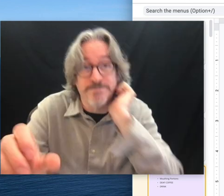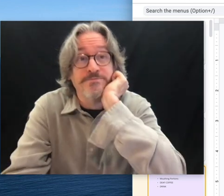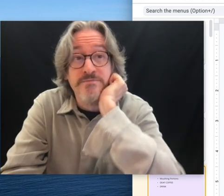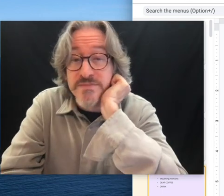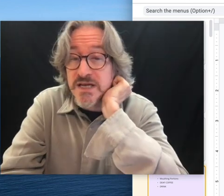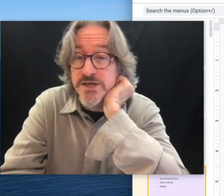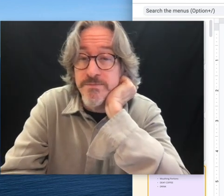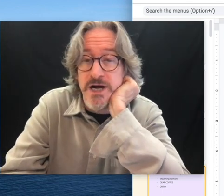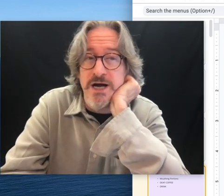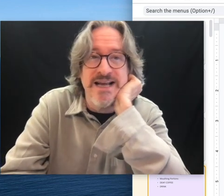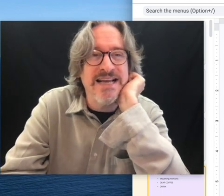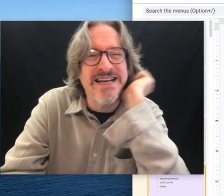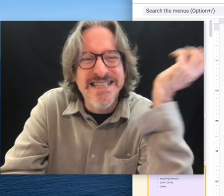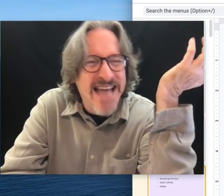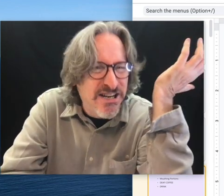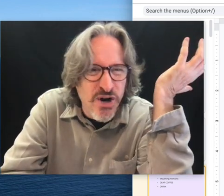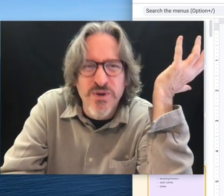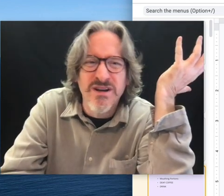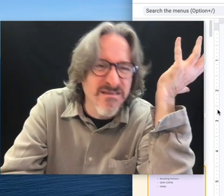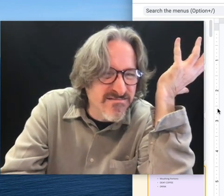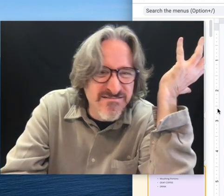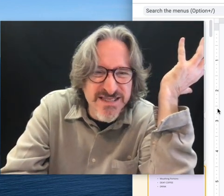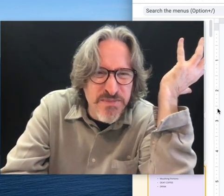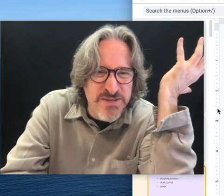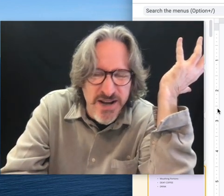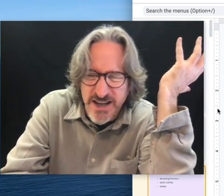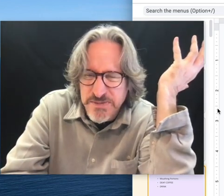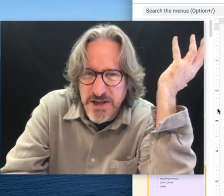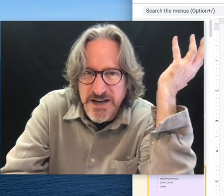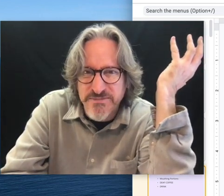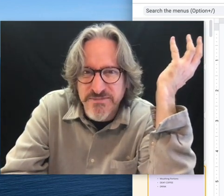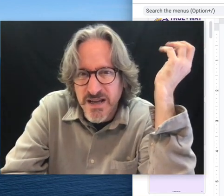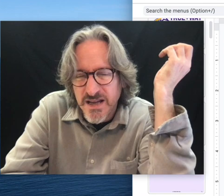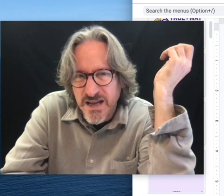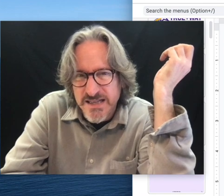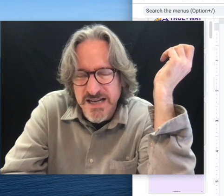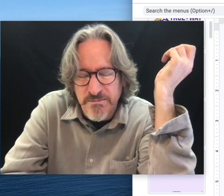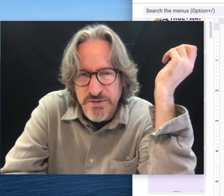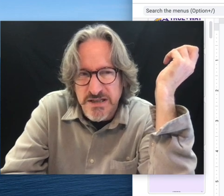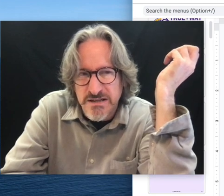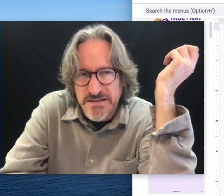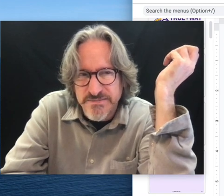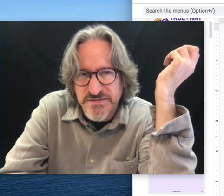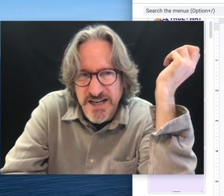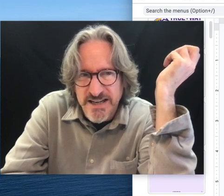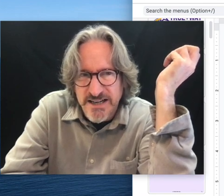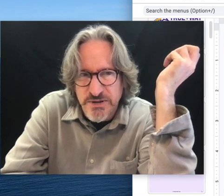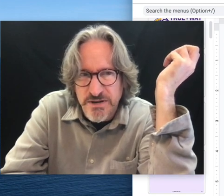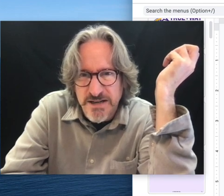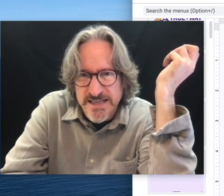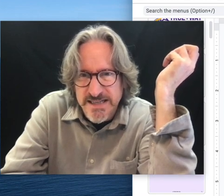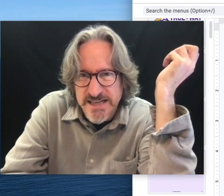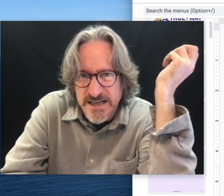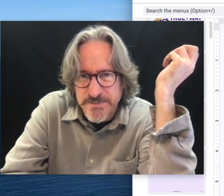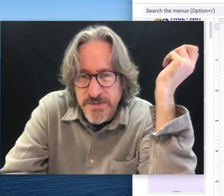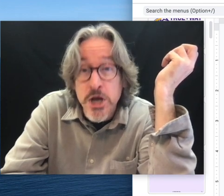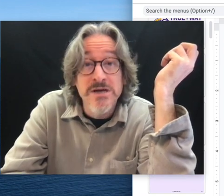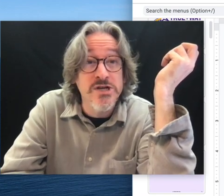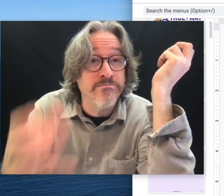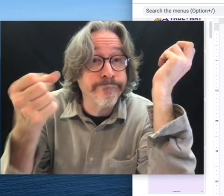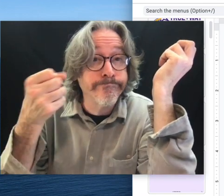So it's a dad joke. It's the best way I can explain it. It's not a particularly funny dad joke as it